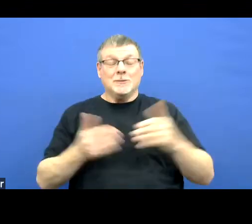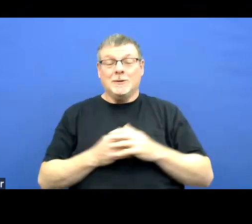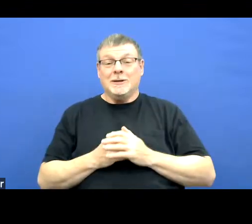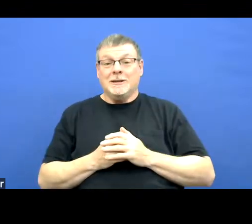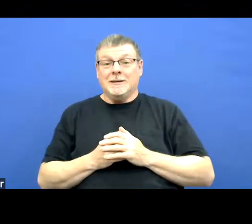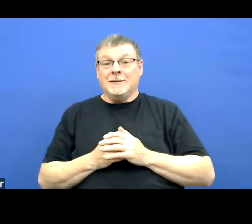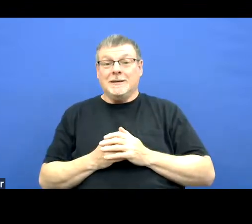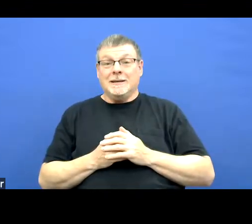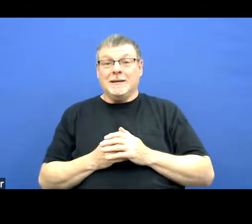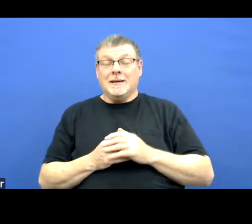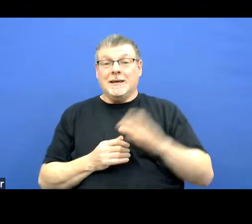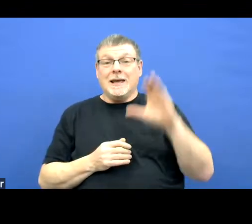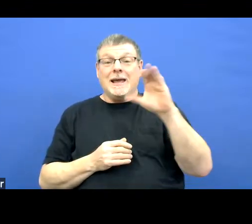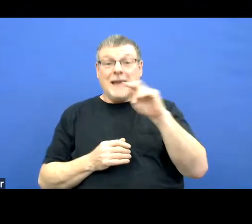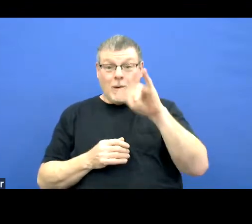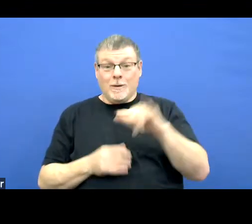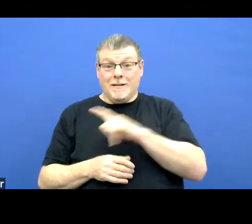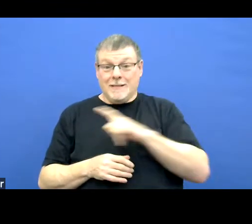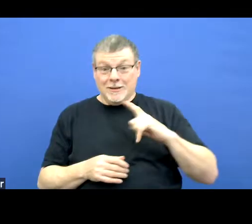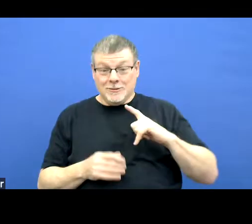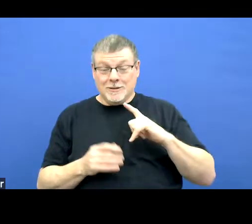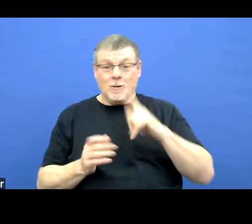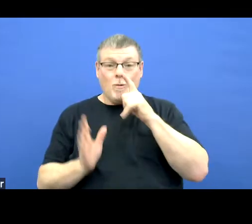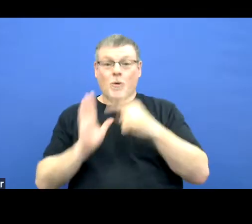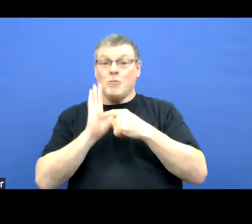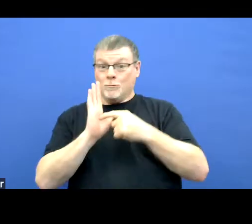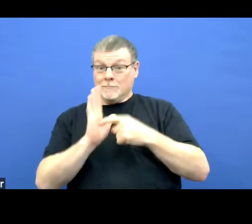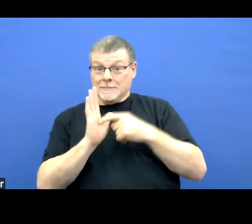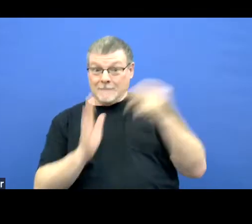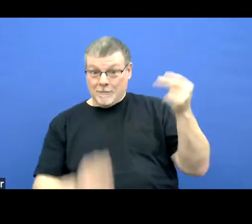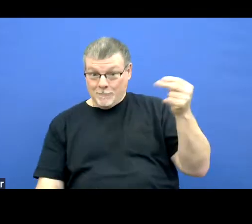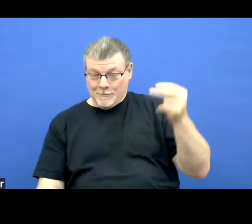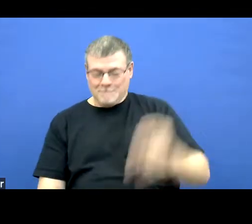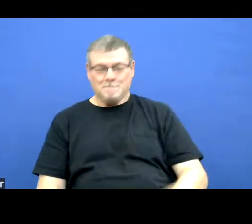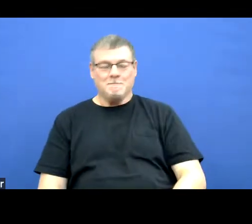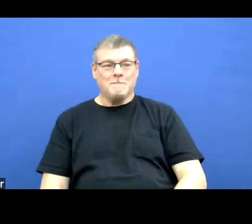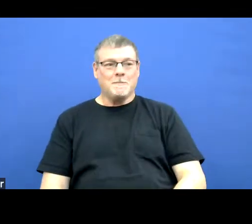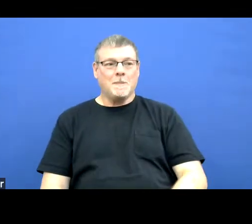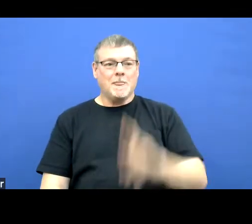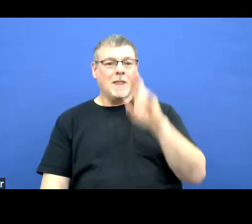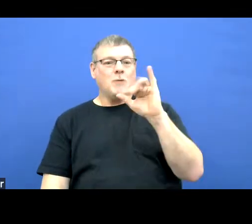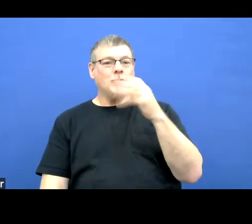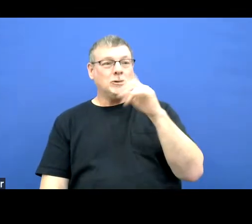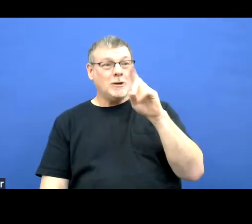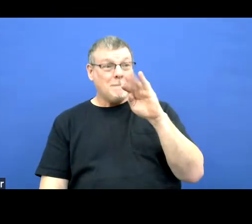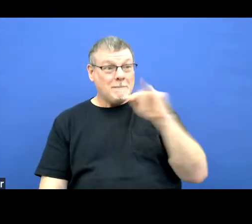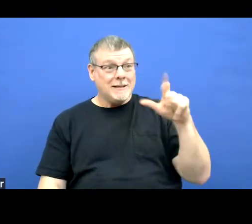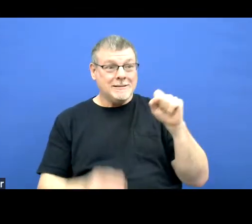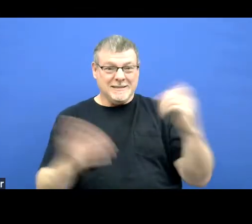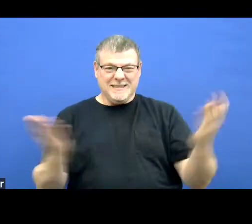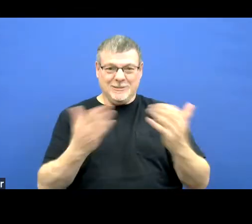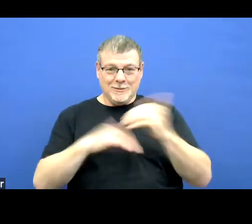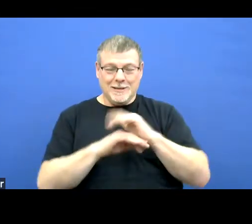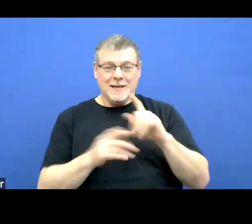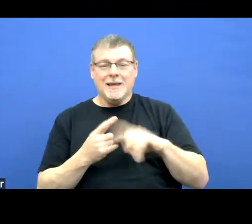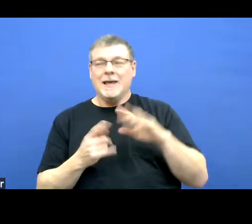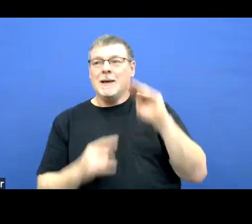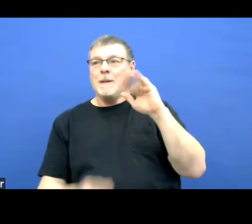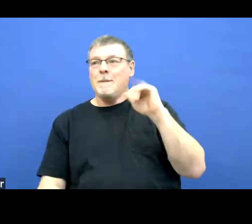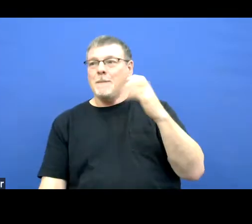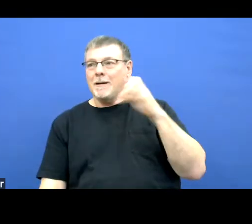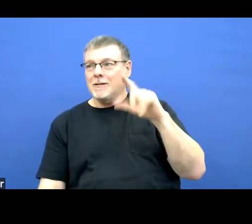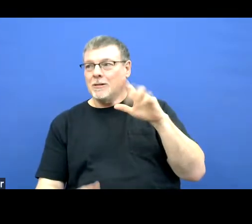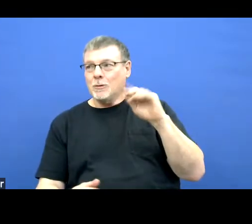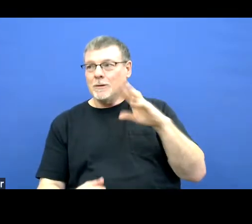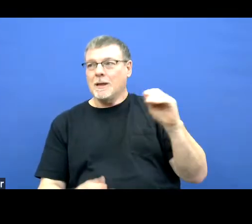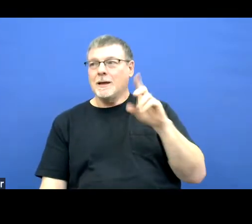the county legislators who represent Henrietta. Richard Milne is with us this evening, Michael Udalson, and